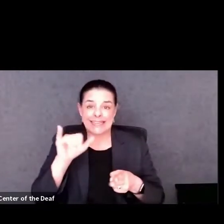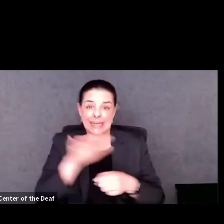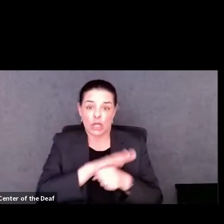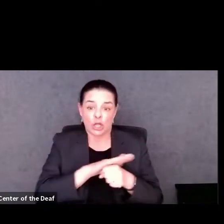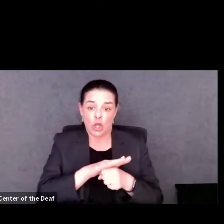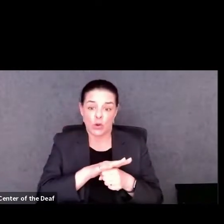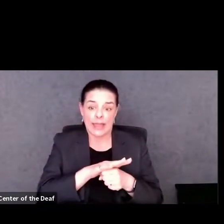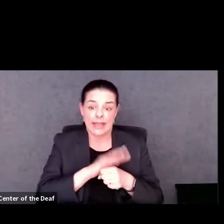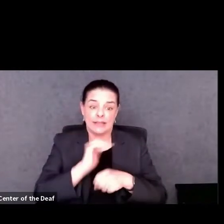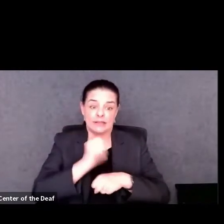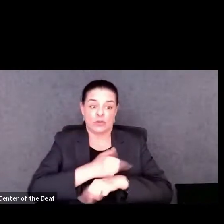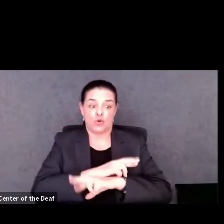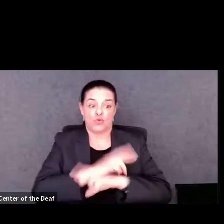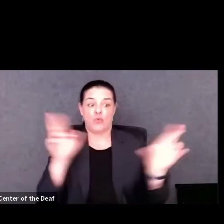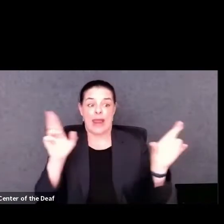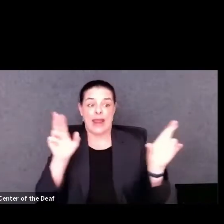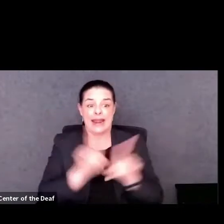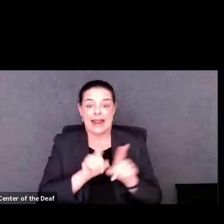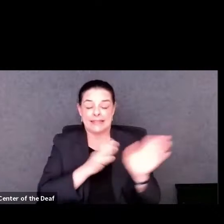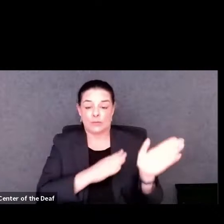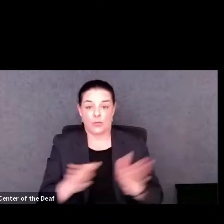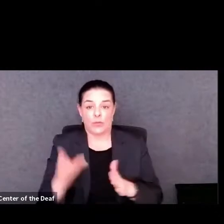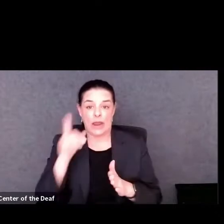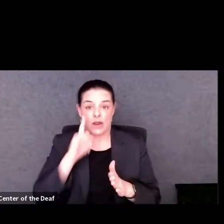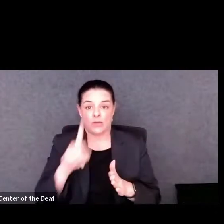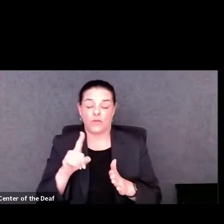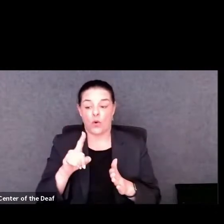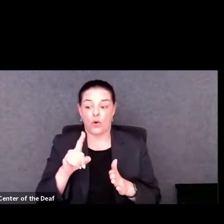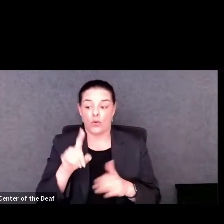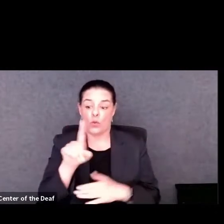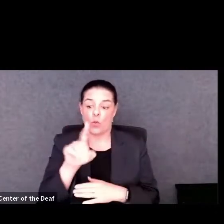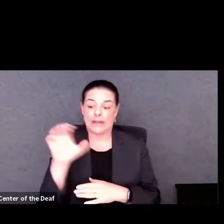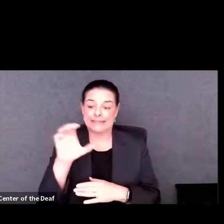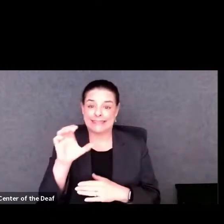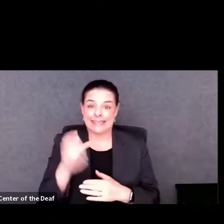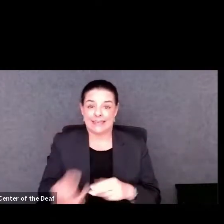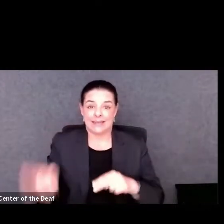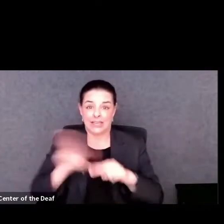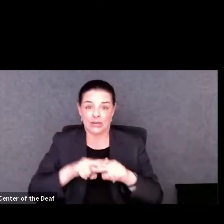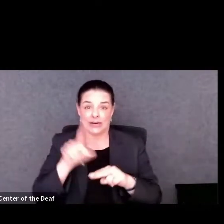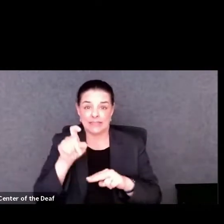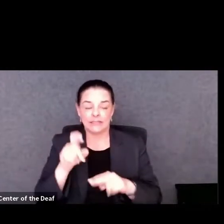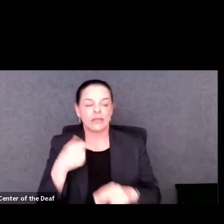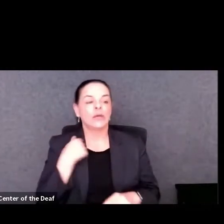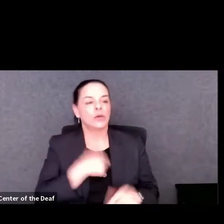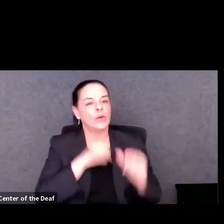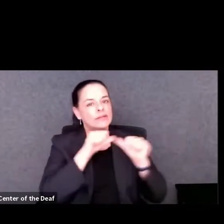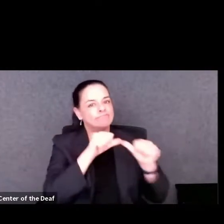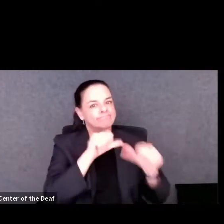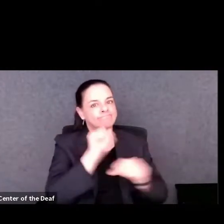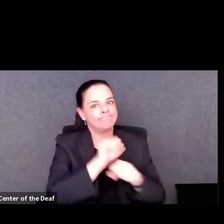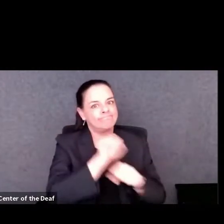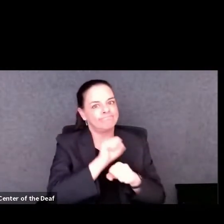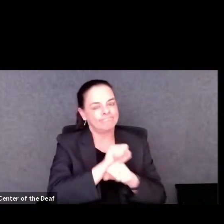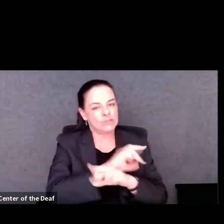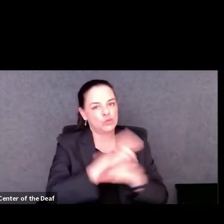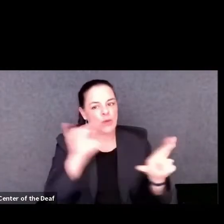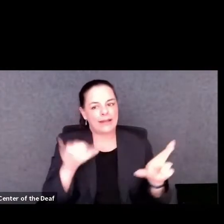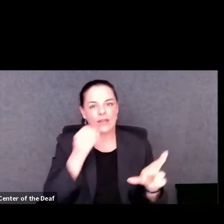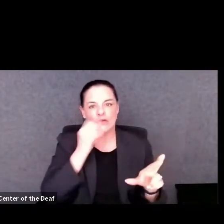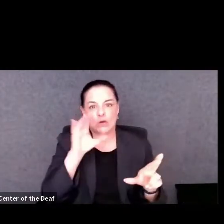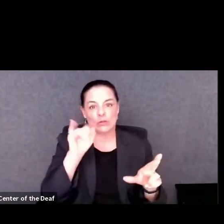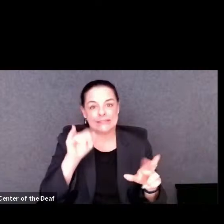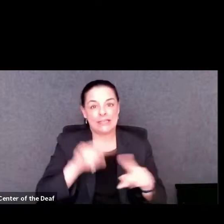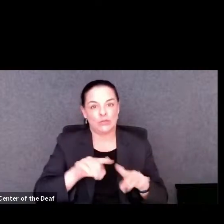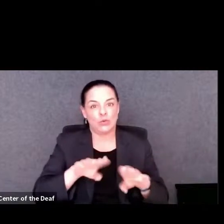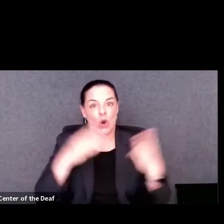ready as the county prepares for the 1C increase? We are continuing to diligently work on getting it ready to